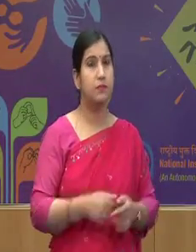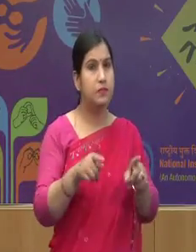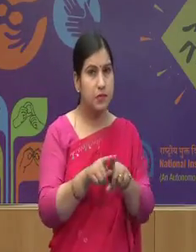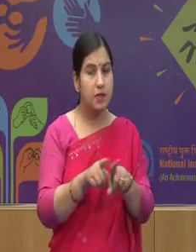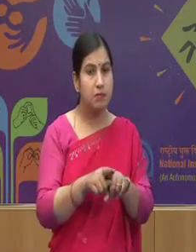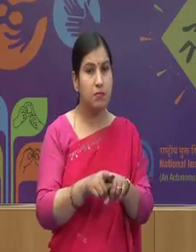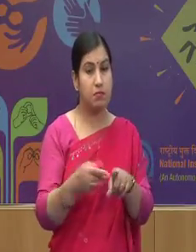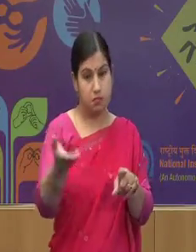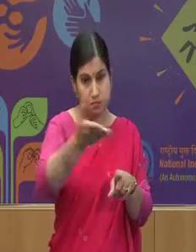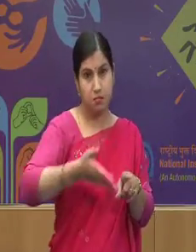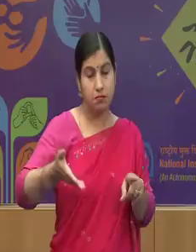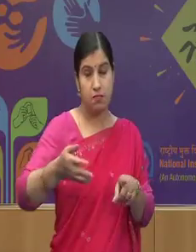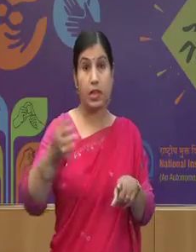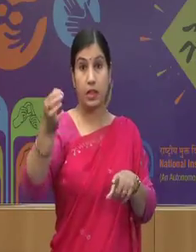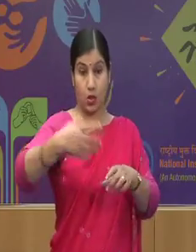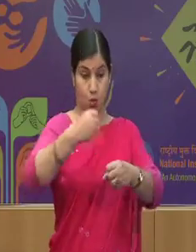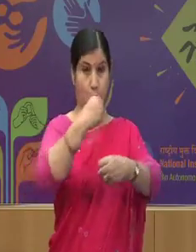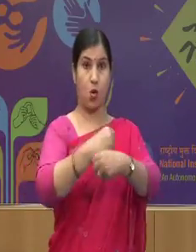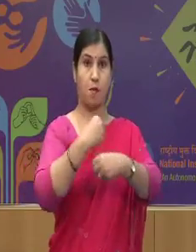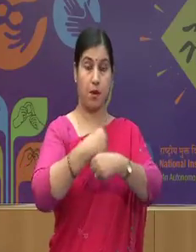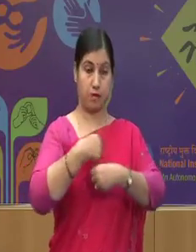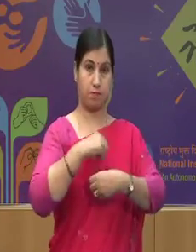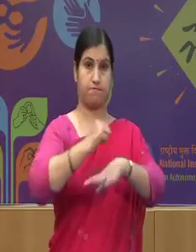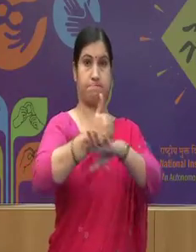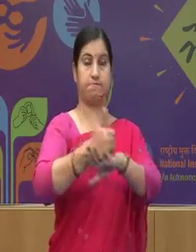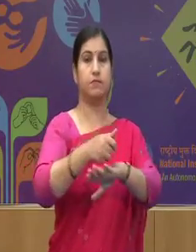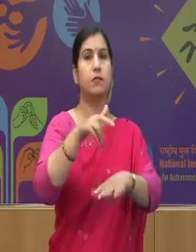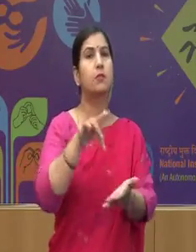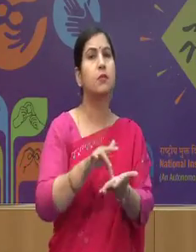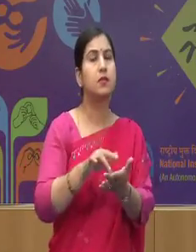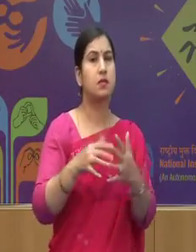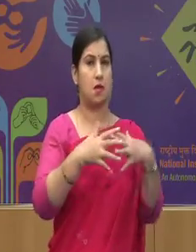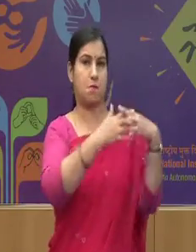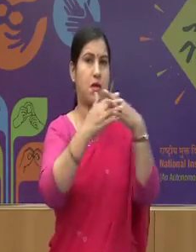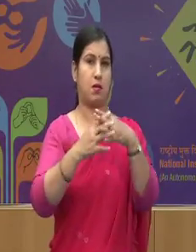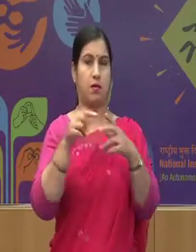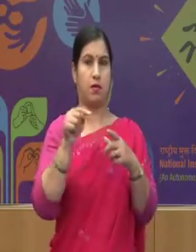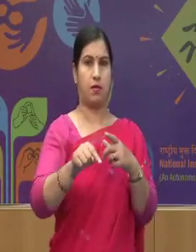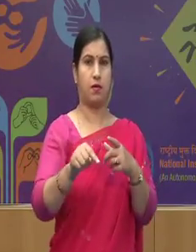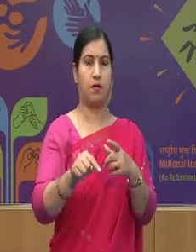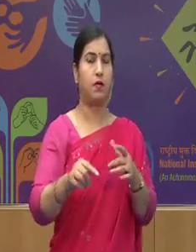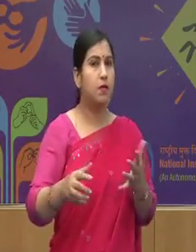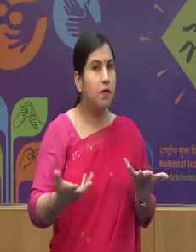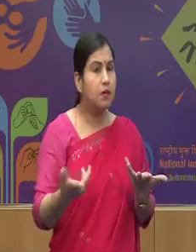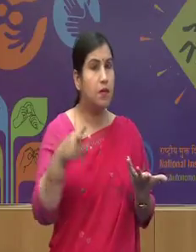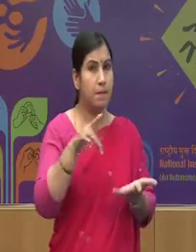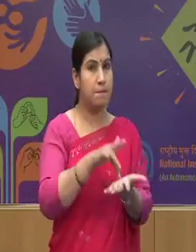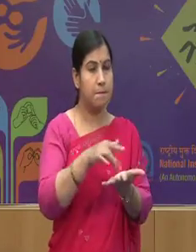And due to all this, a new government was formed in America led by